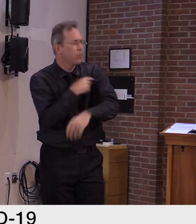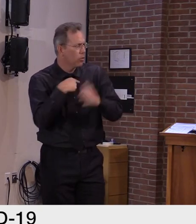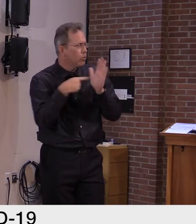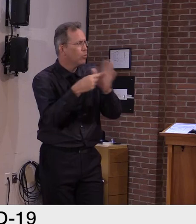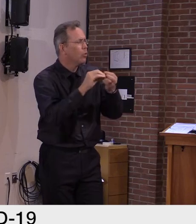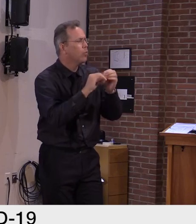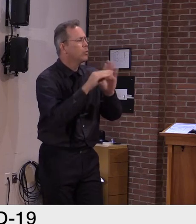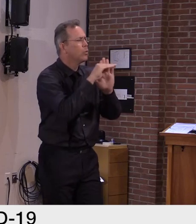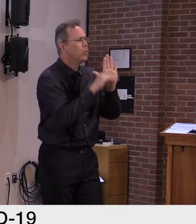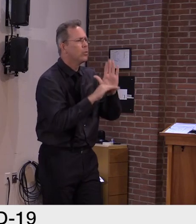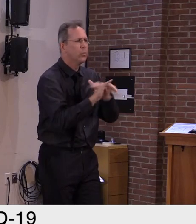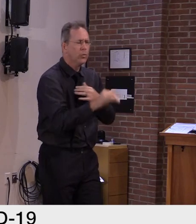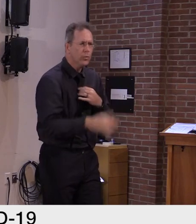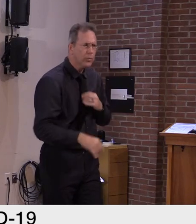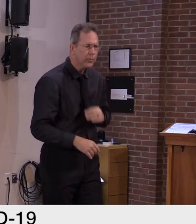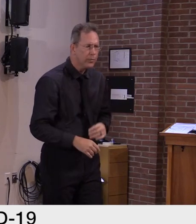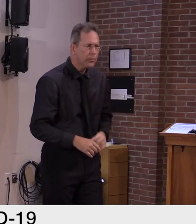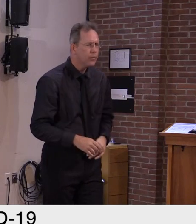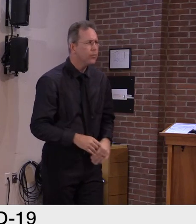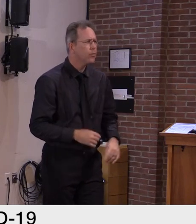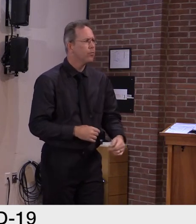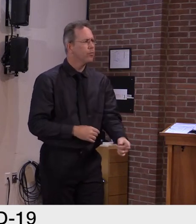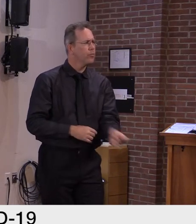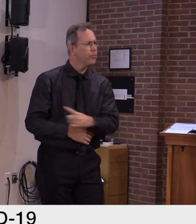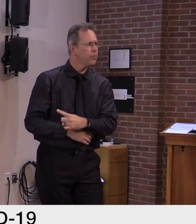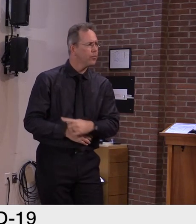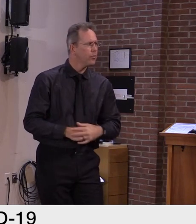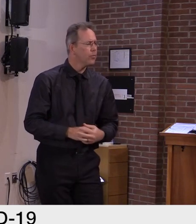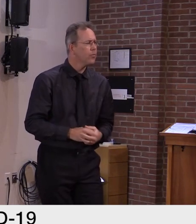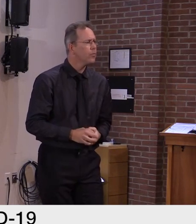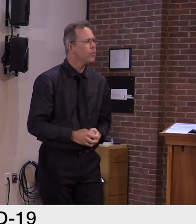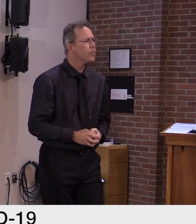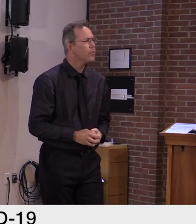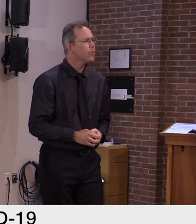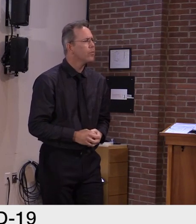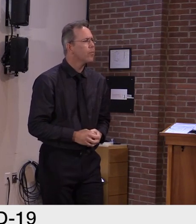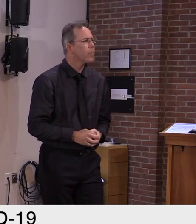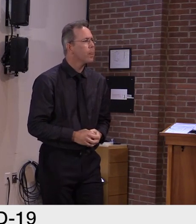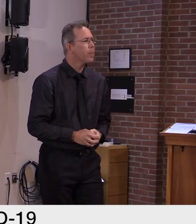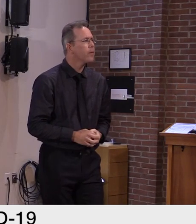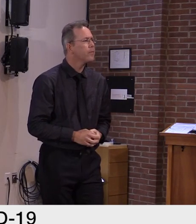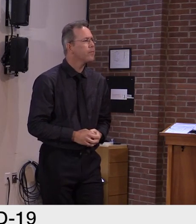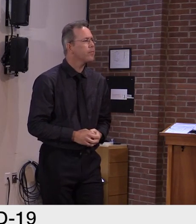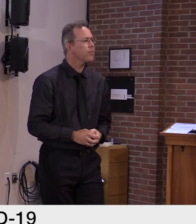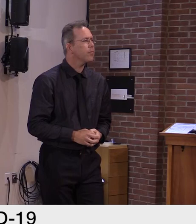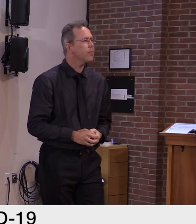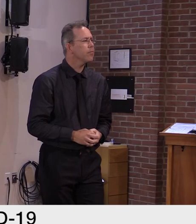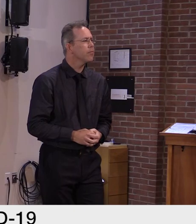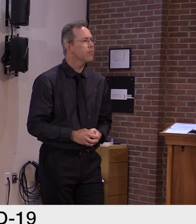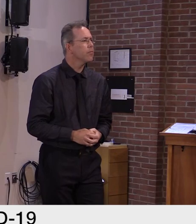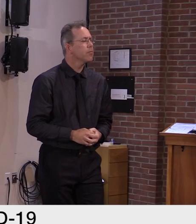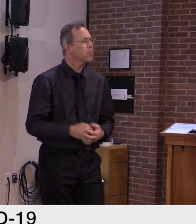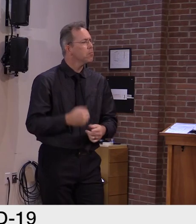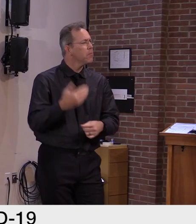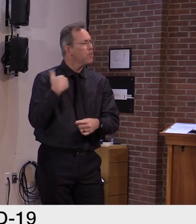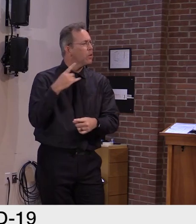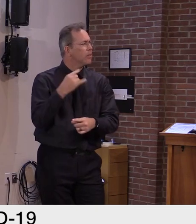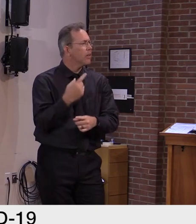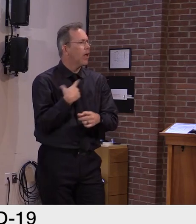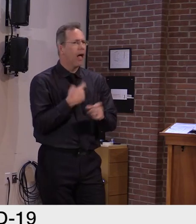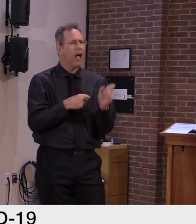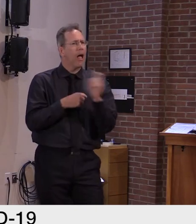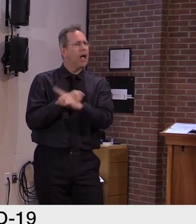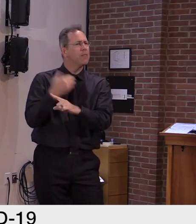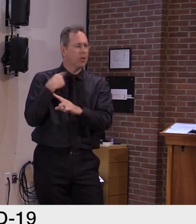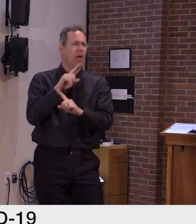No, you were forthcoming once the question was asked, no question about it, but it was the last questioner of the day,